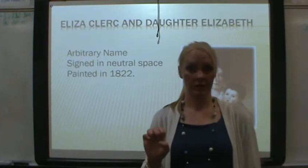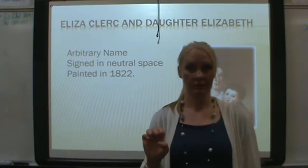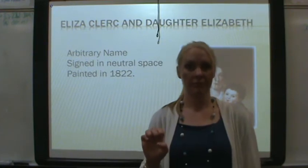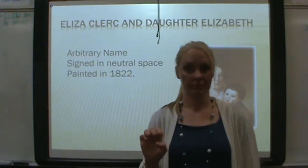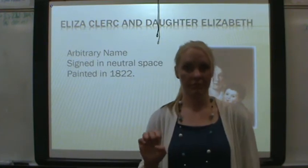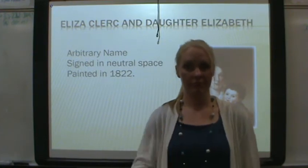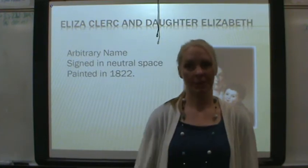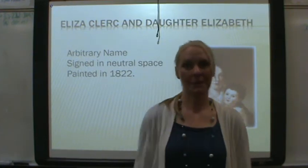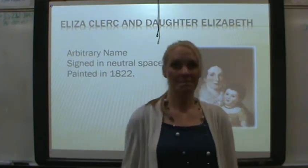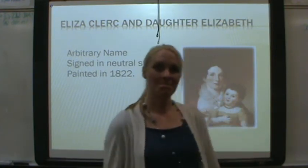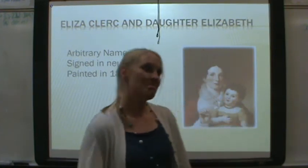Okay?